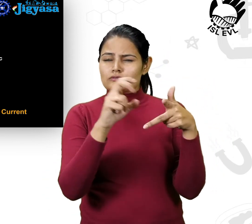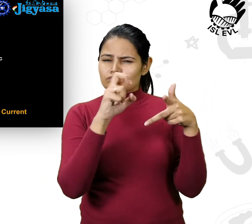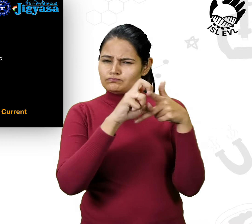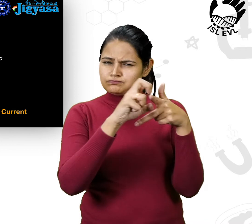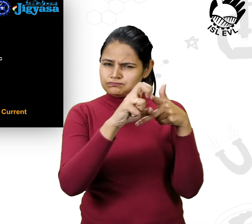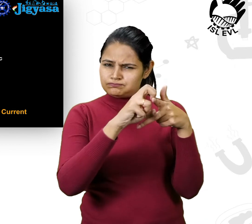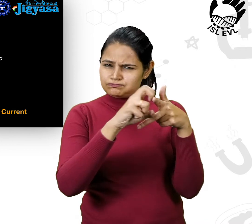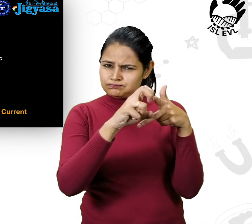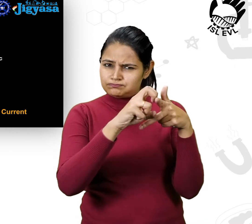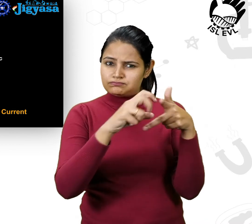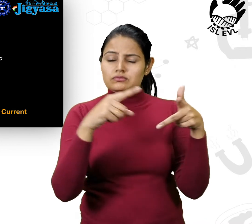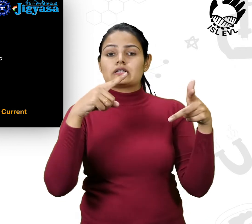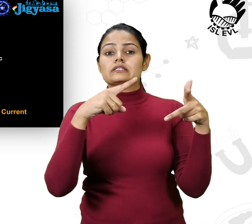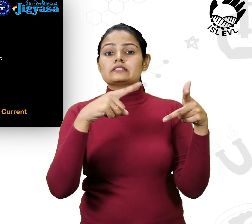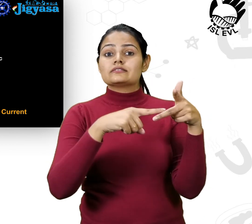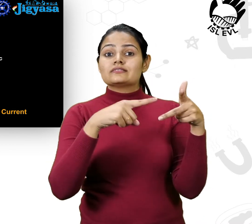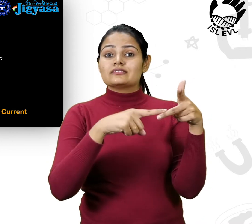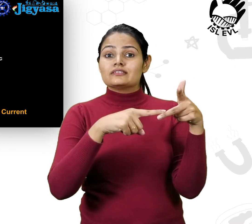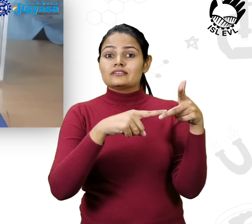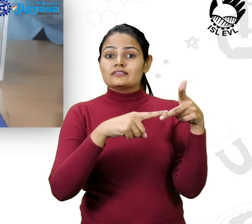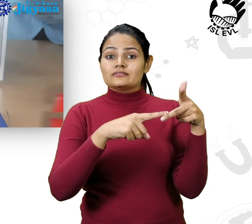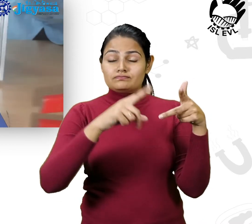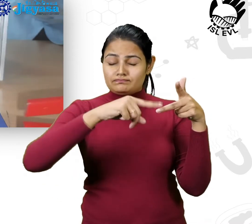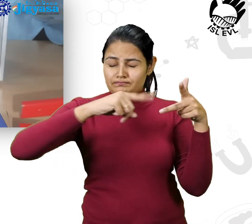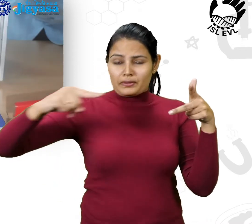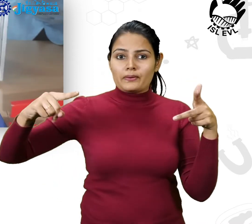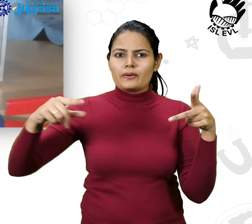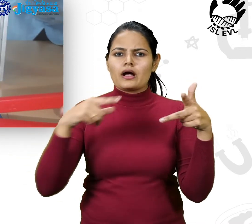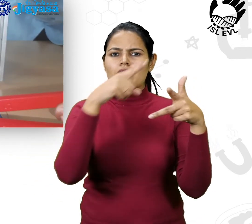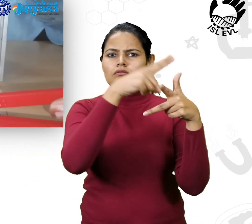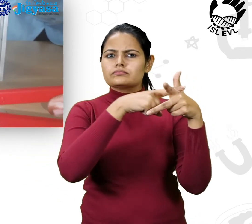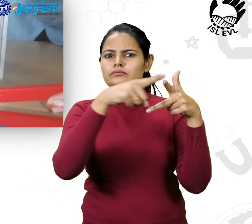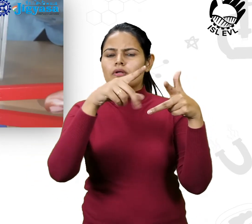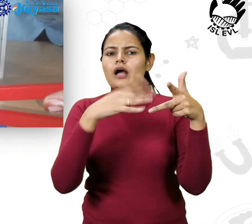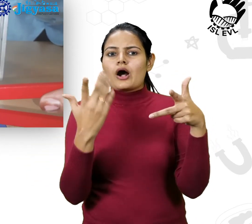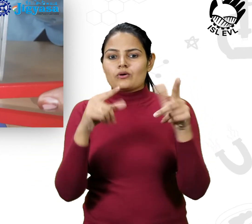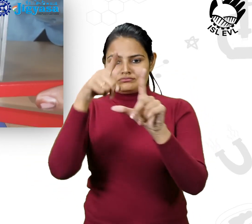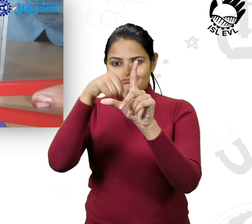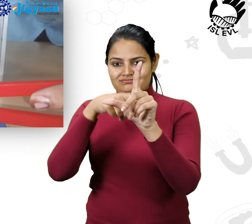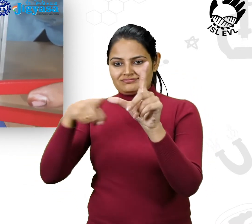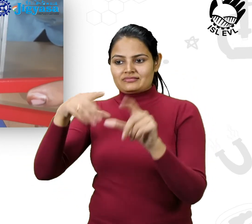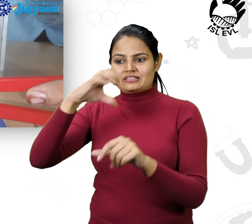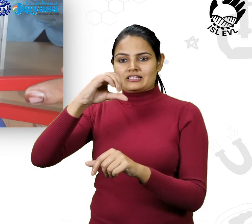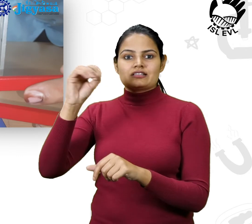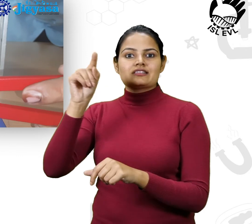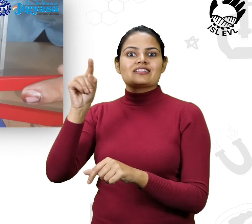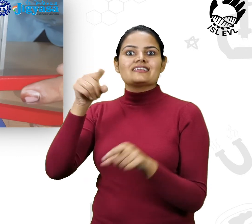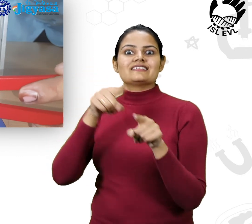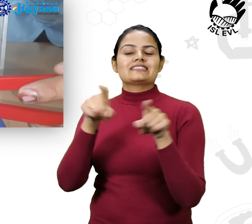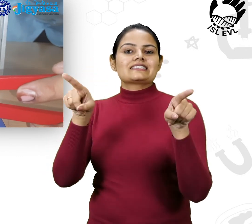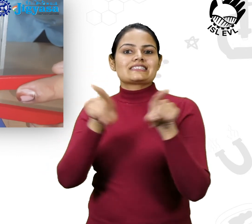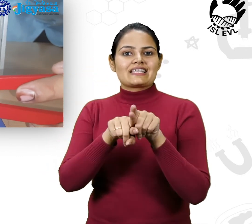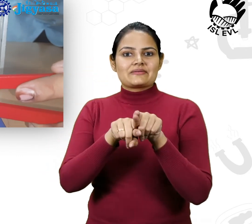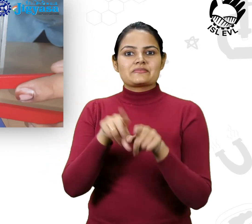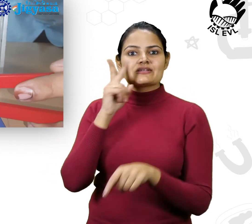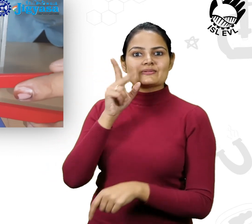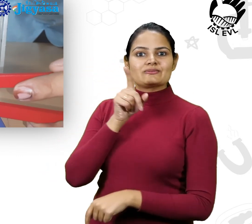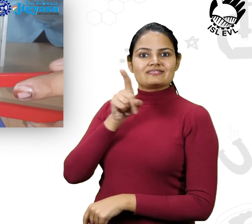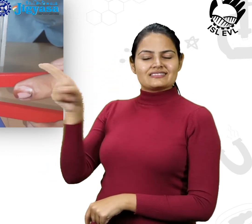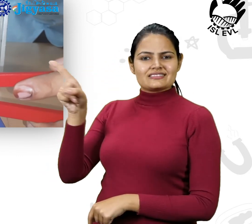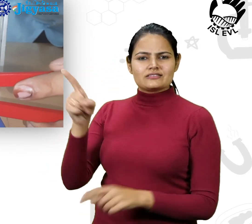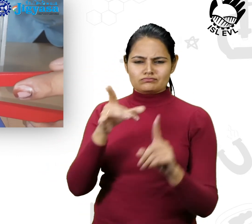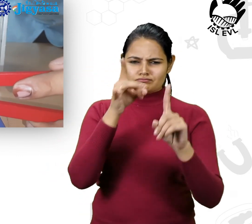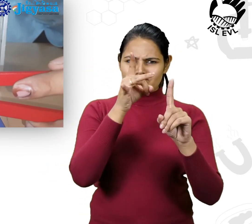mutually perpendicular to both the direction of current and magnetic field. In this observation, the current